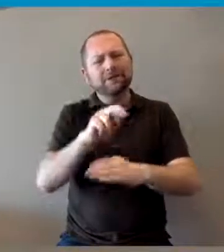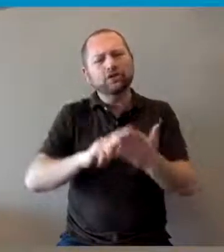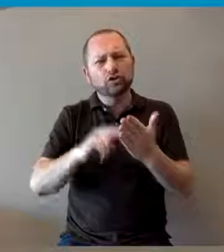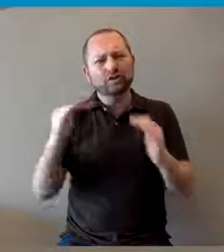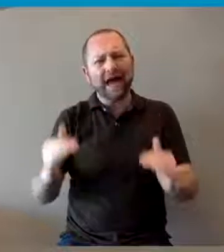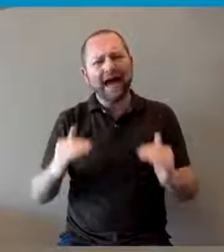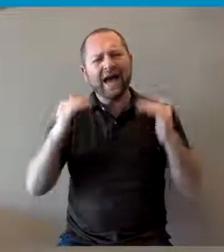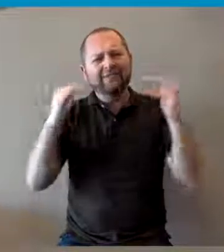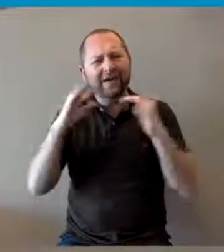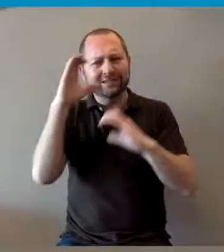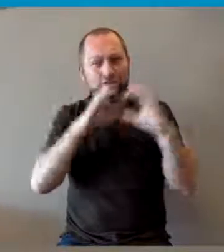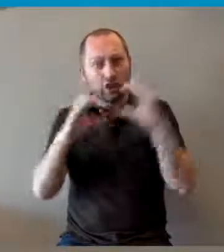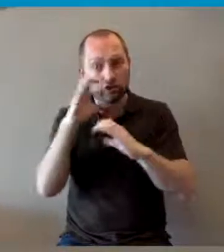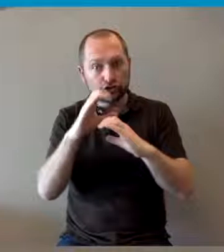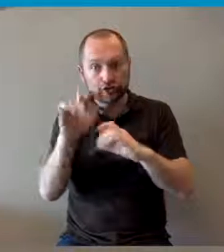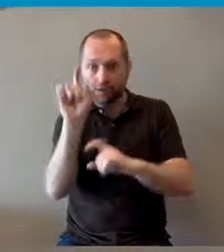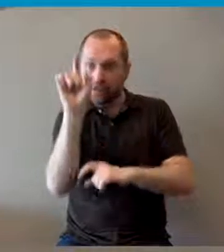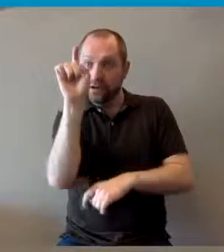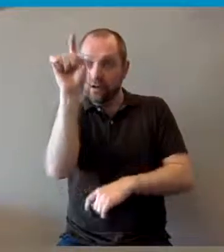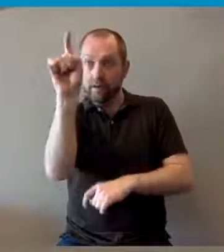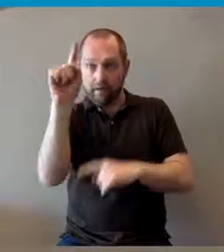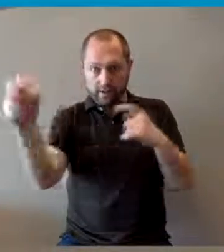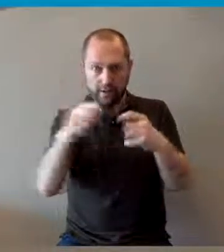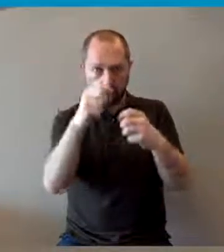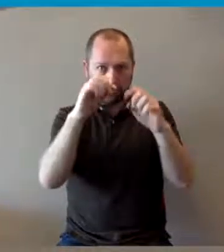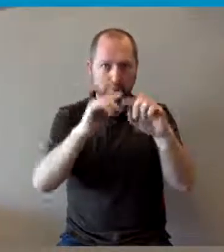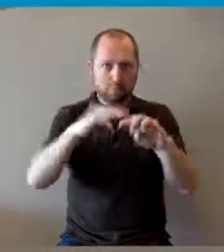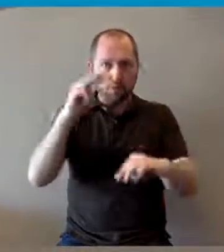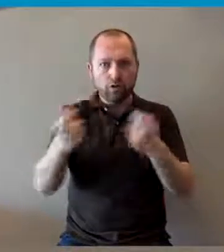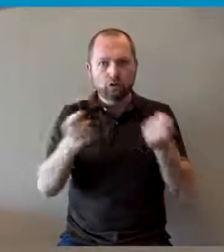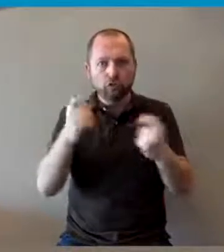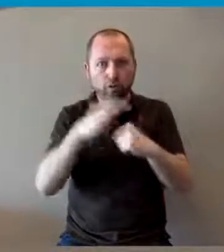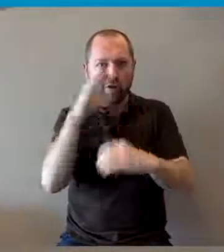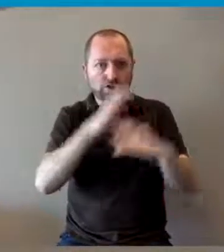above the search box so that you have more search options.